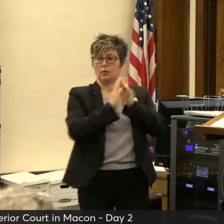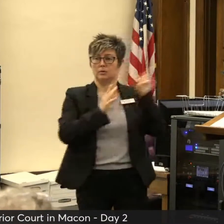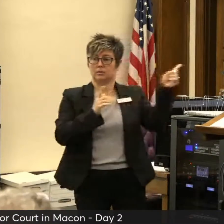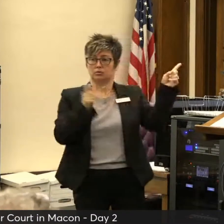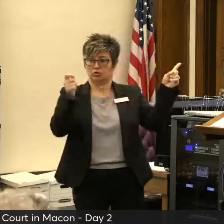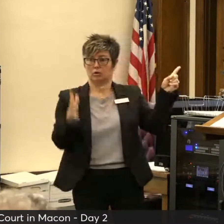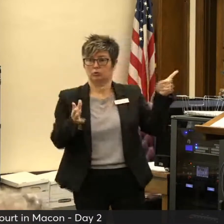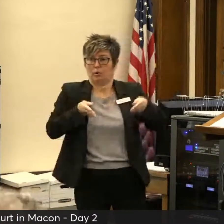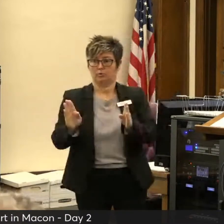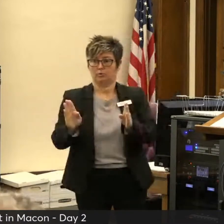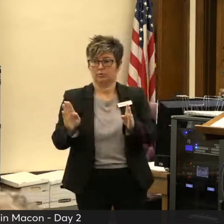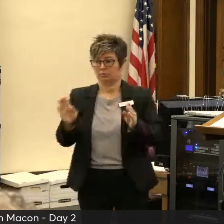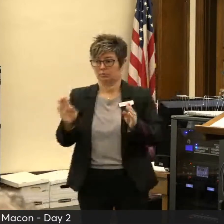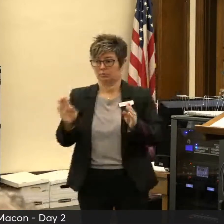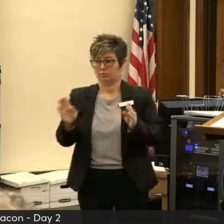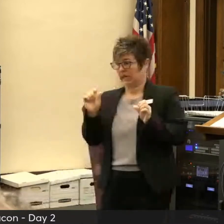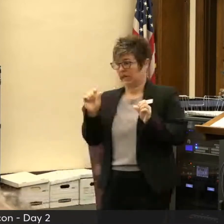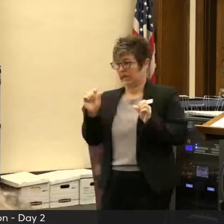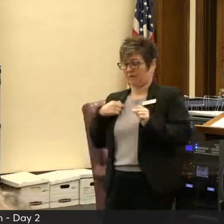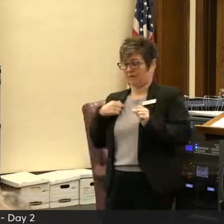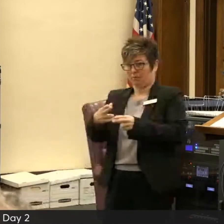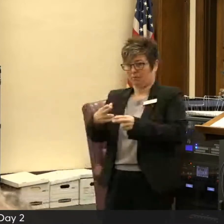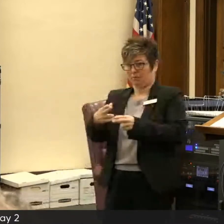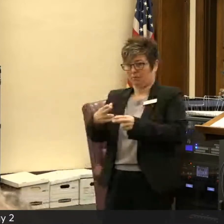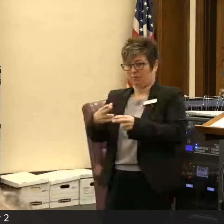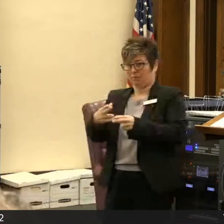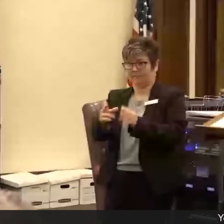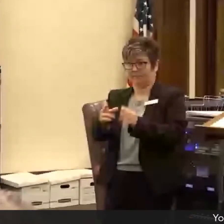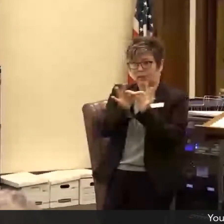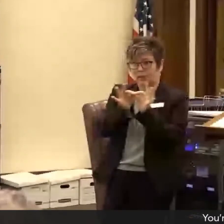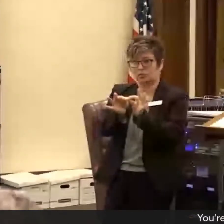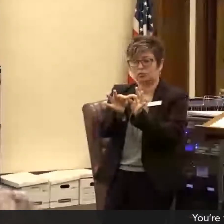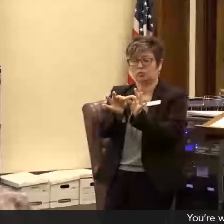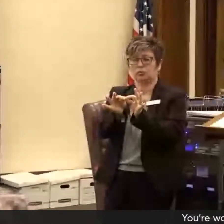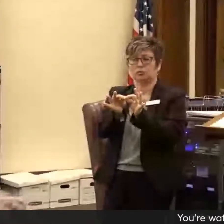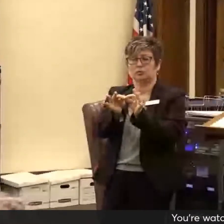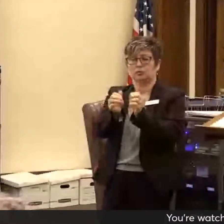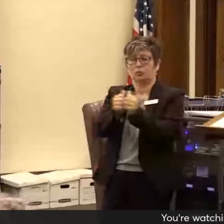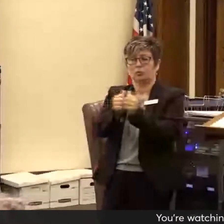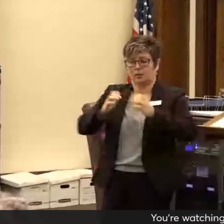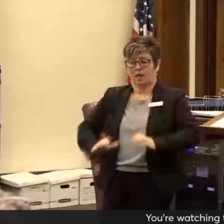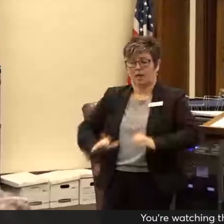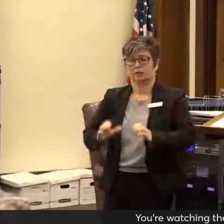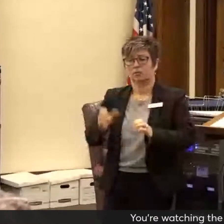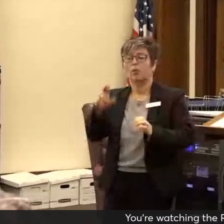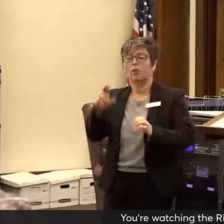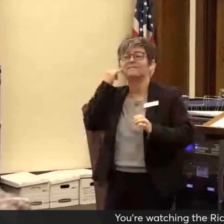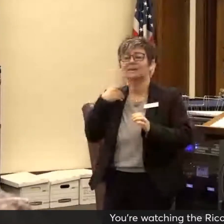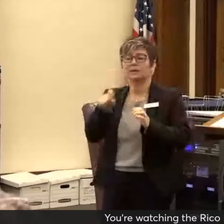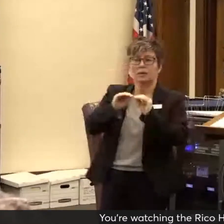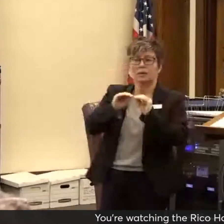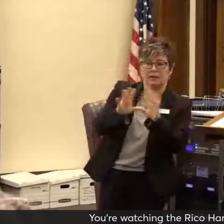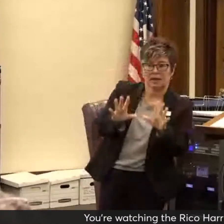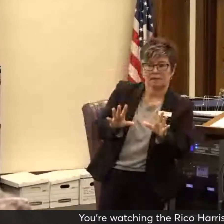if the court's interpreters can interpret briefly for counsel, if there's anything that needs to be clarified. And why would you